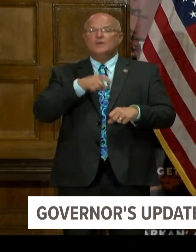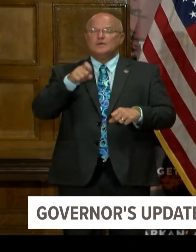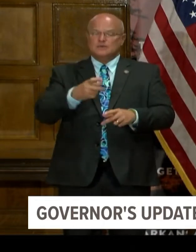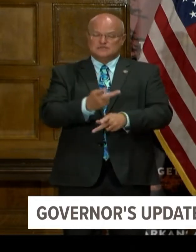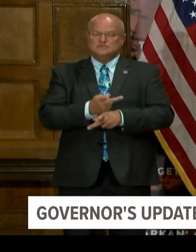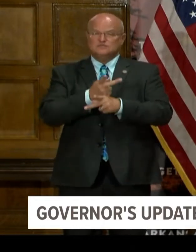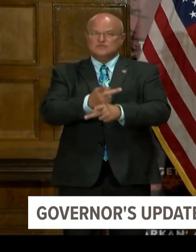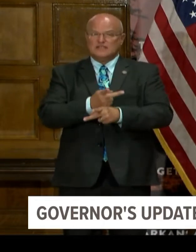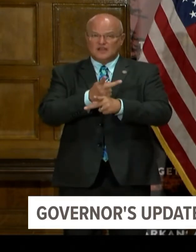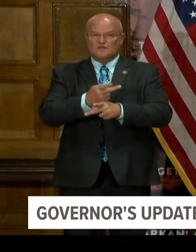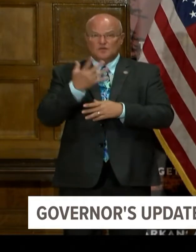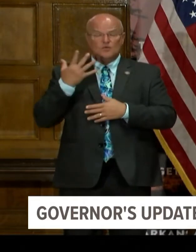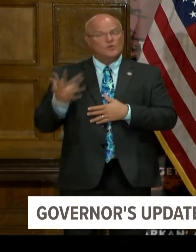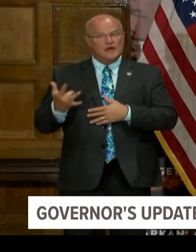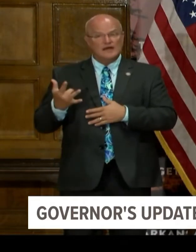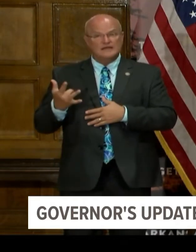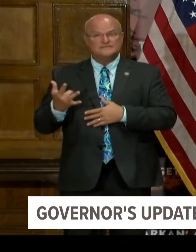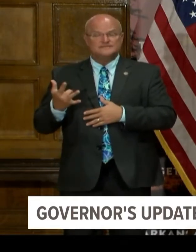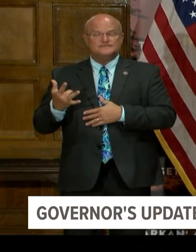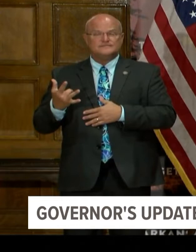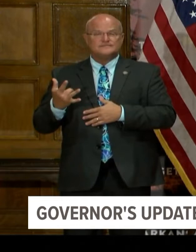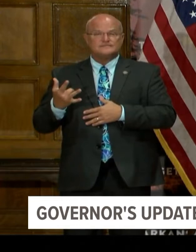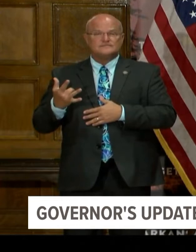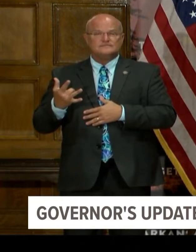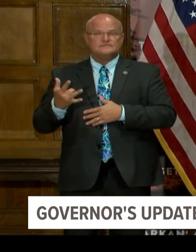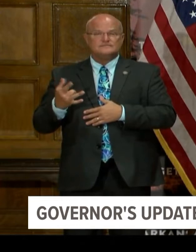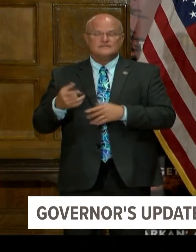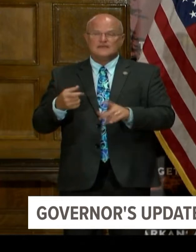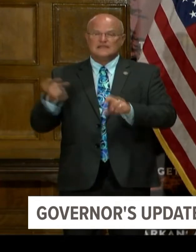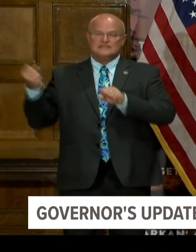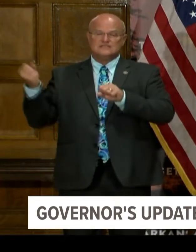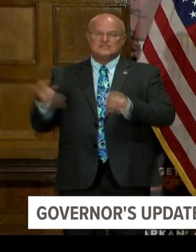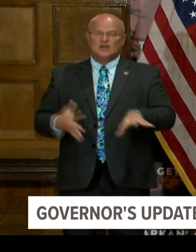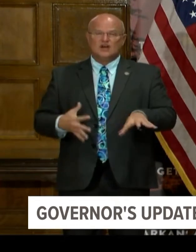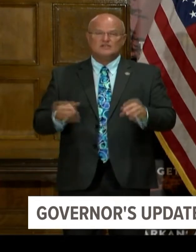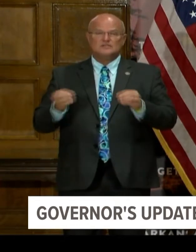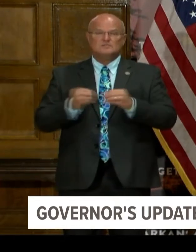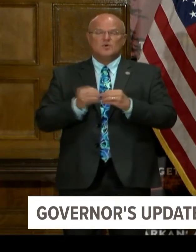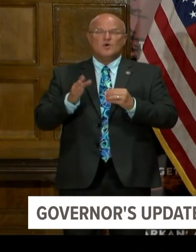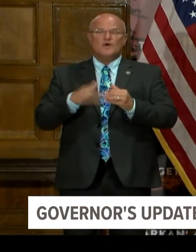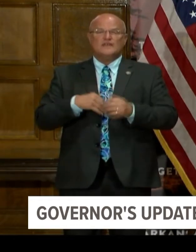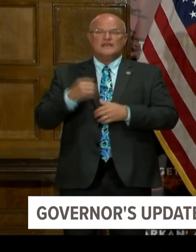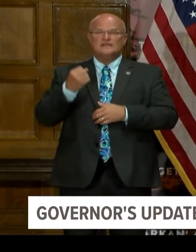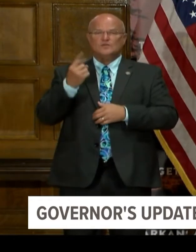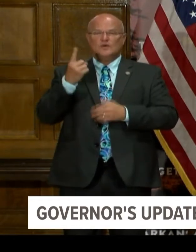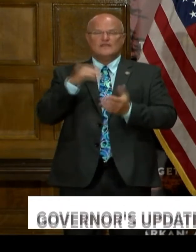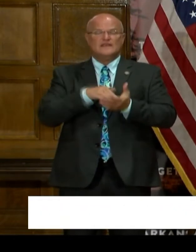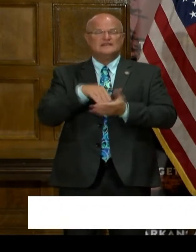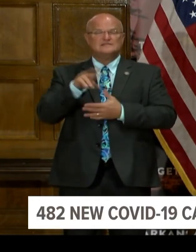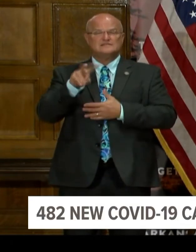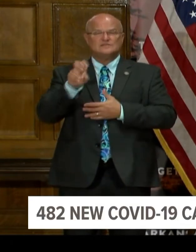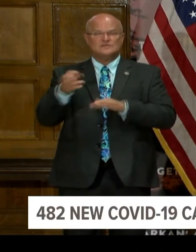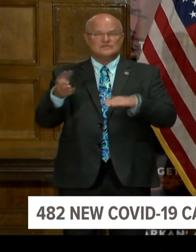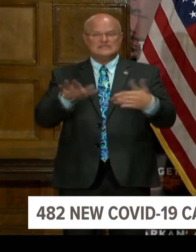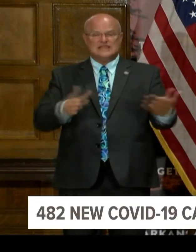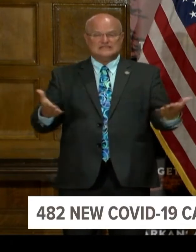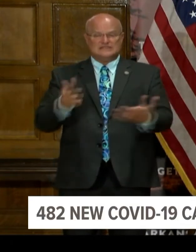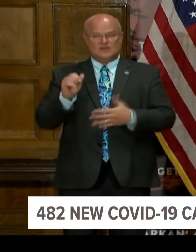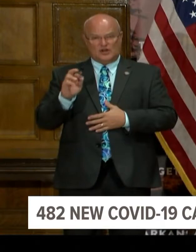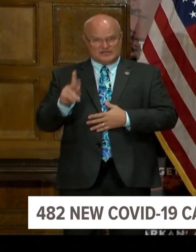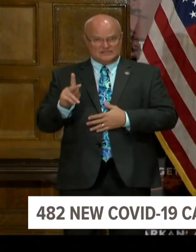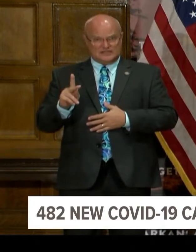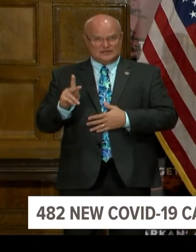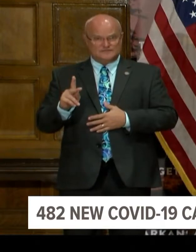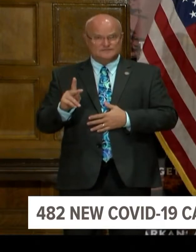treat it seriously because it's caused over 1,200 deaths here in Arkansas. And so